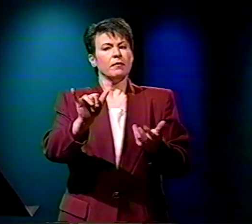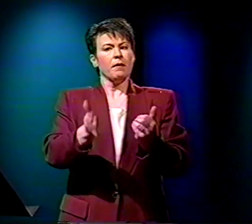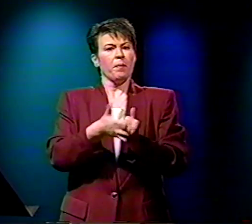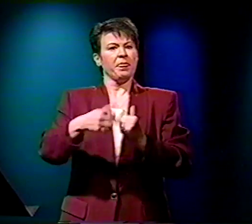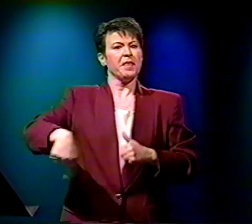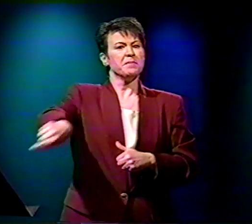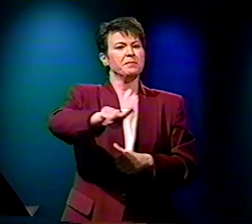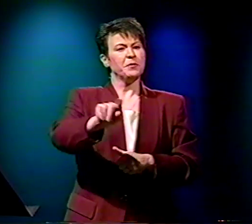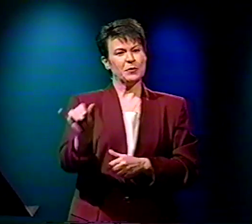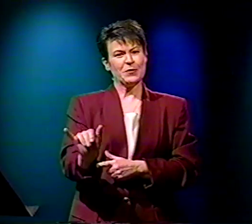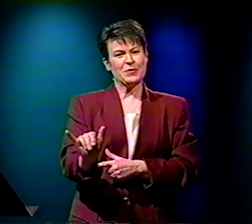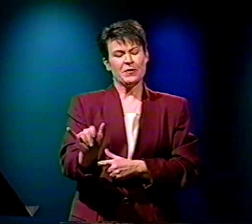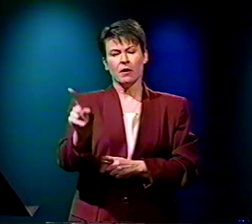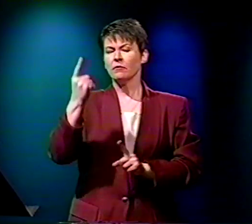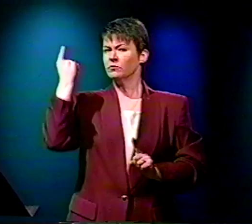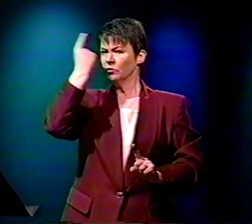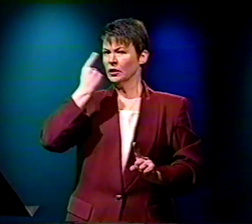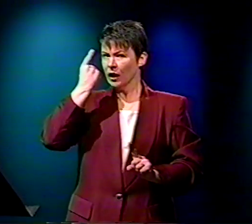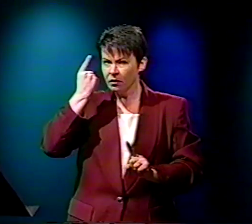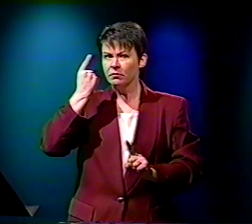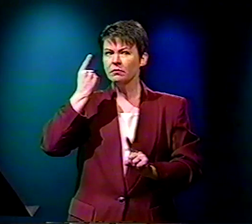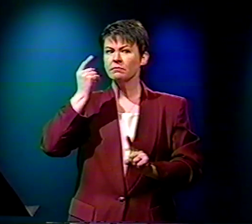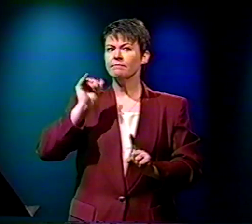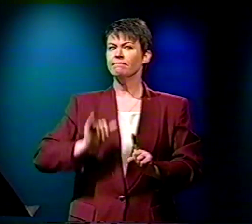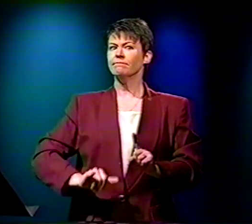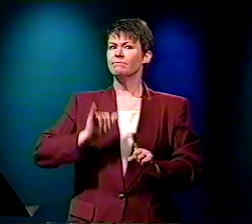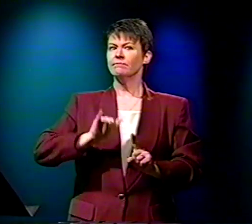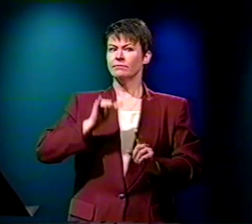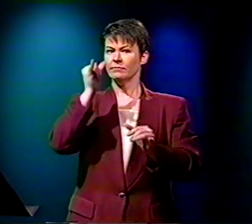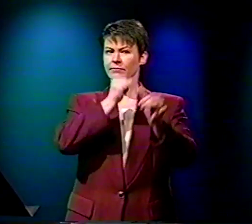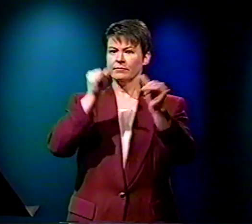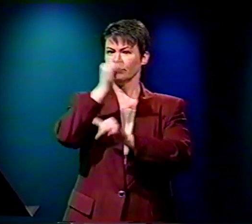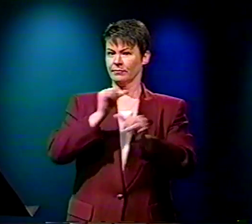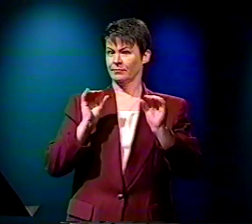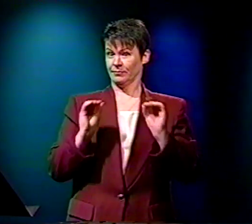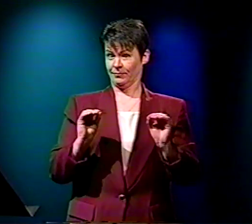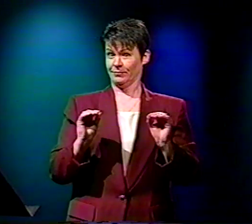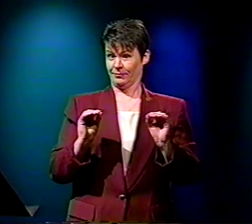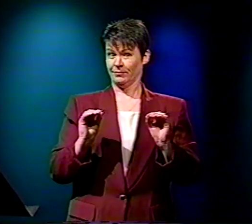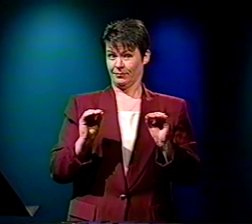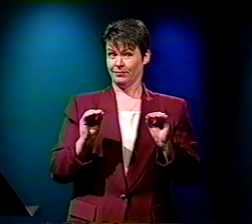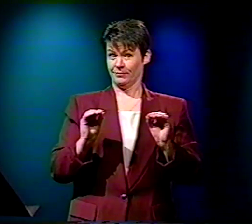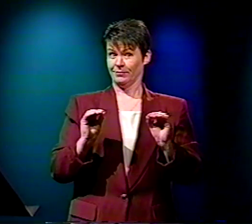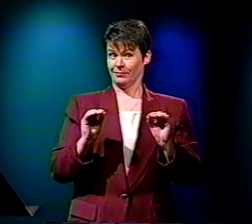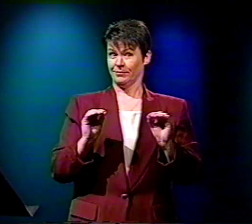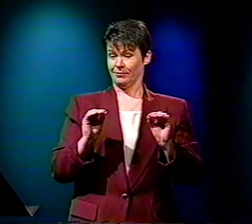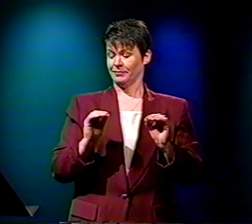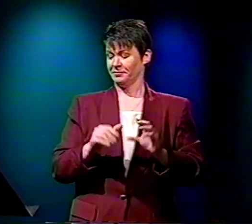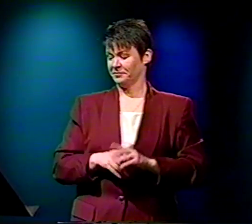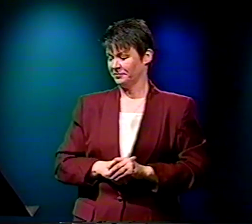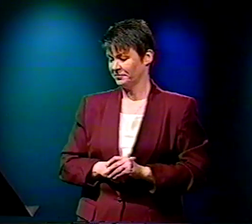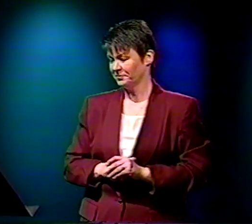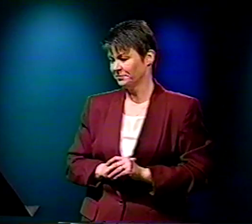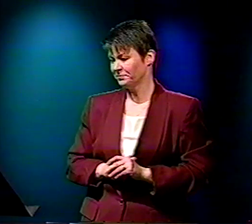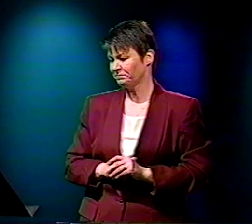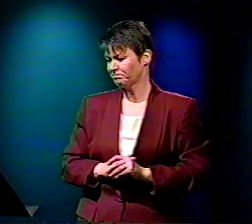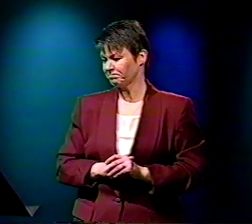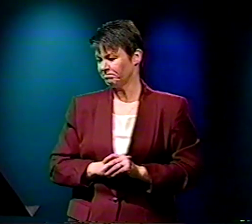on. And that helped them stop and realize that this was not something that they could